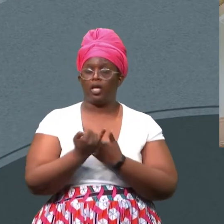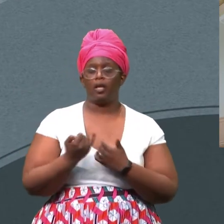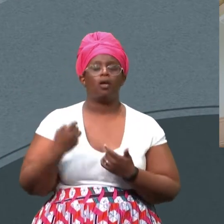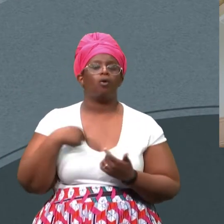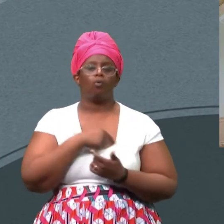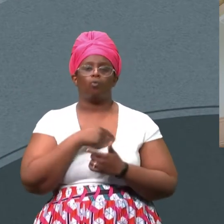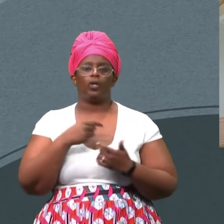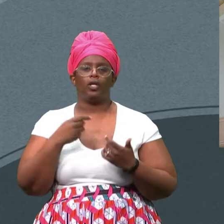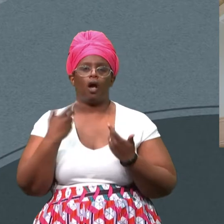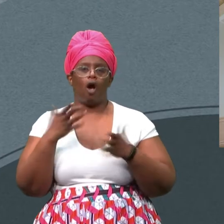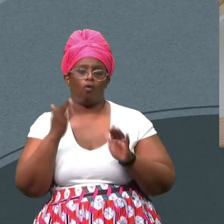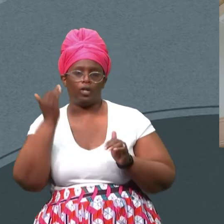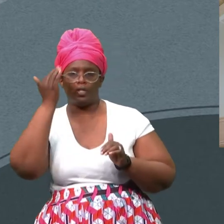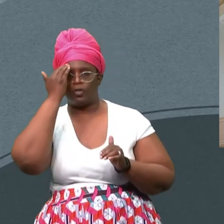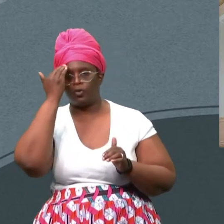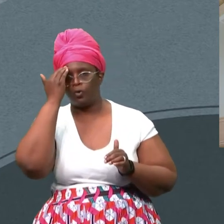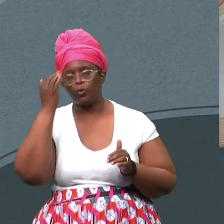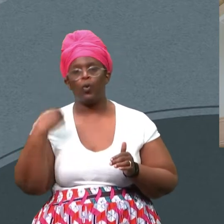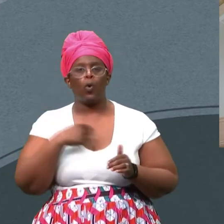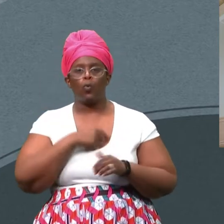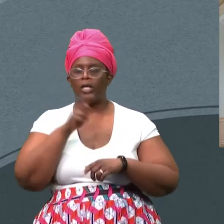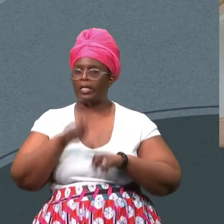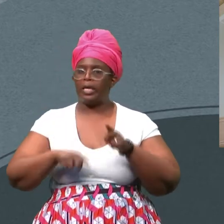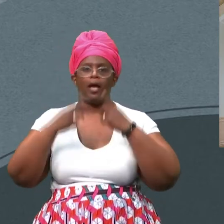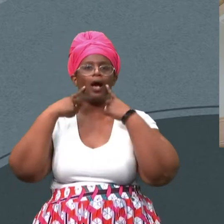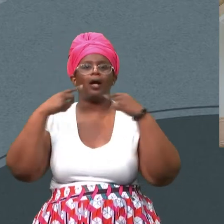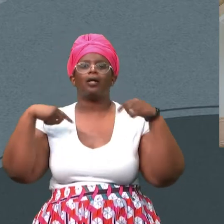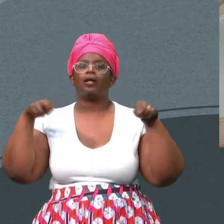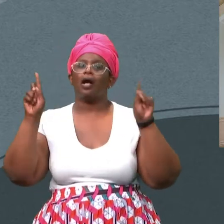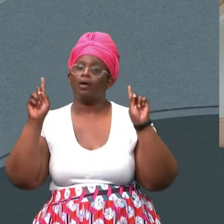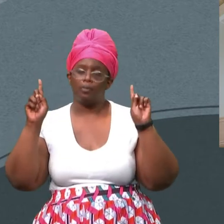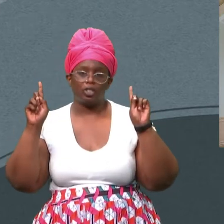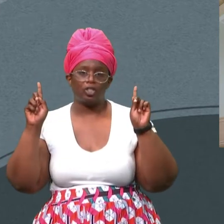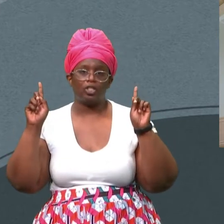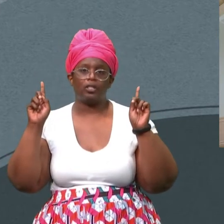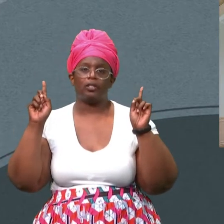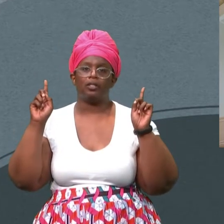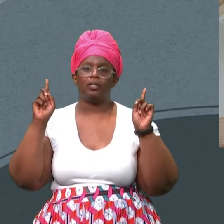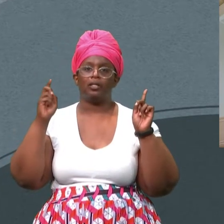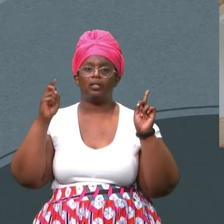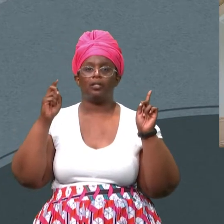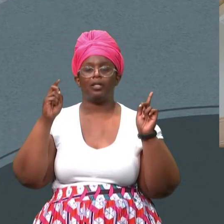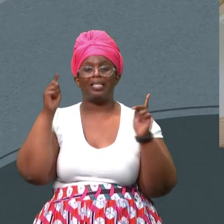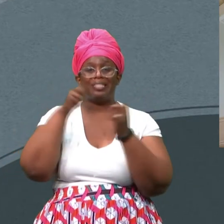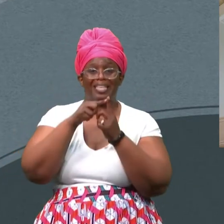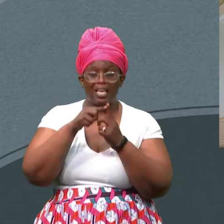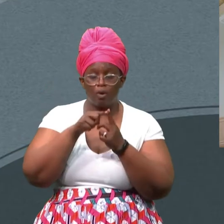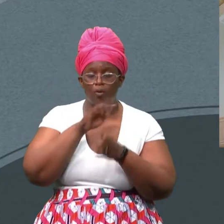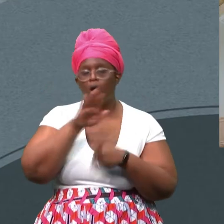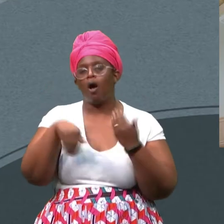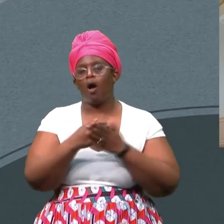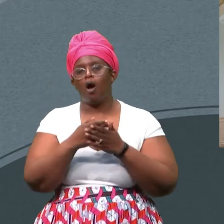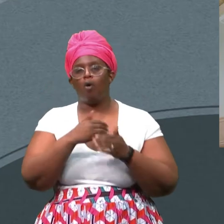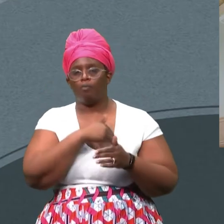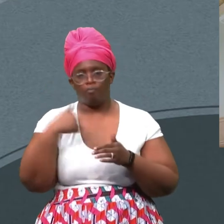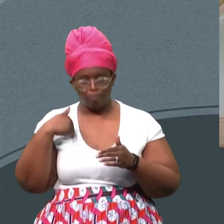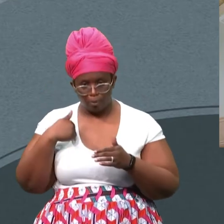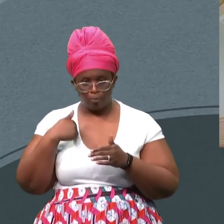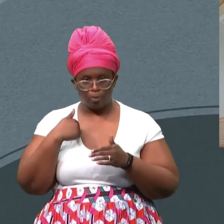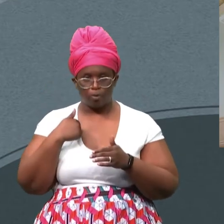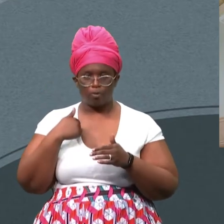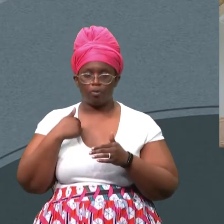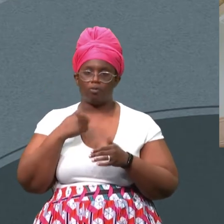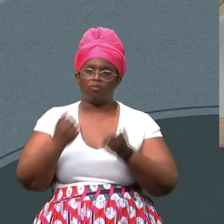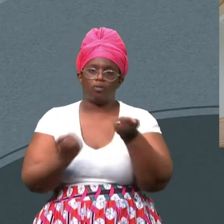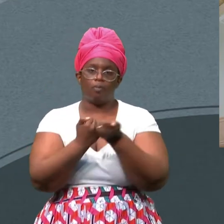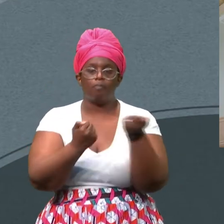done unless our people all bought into it. So we know that there's a certain amount of money we have to raise if